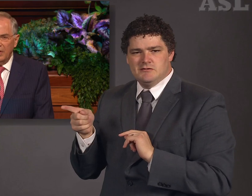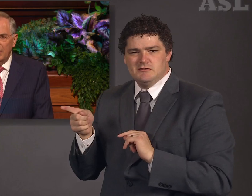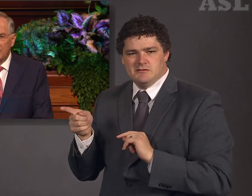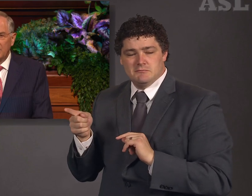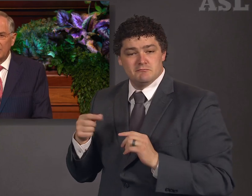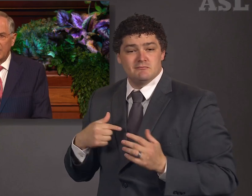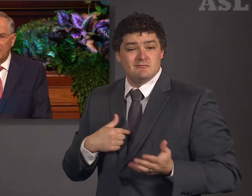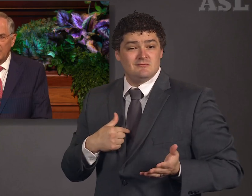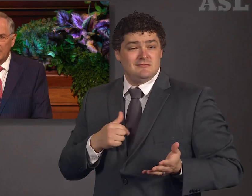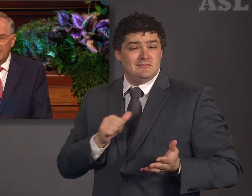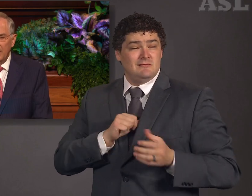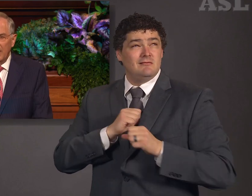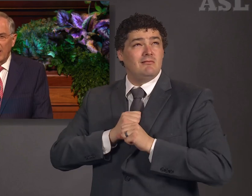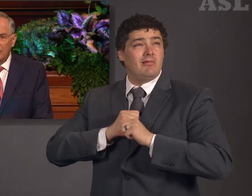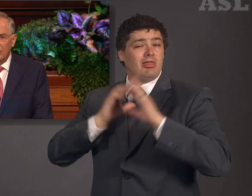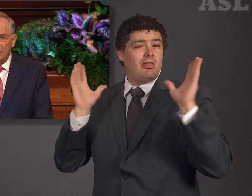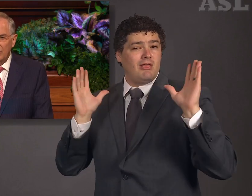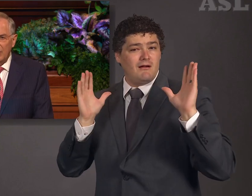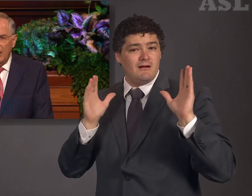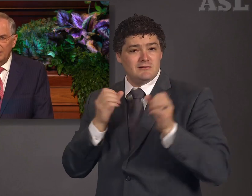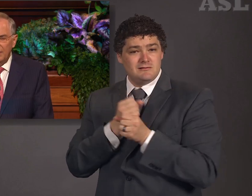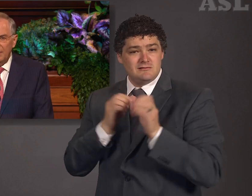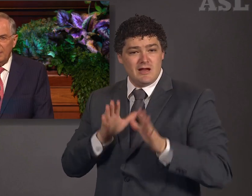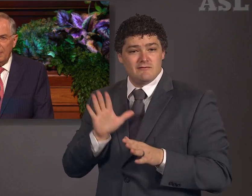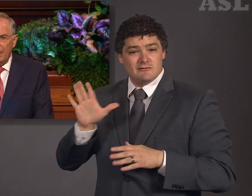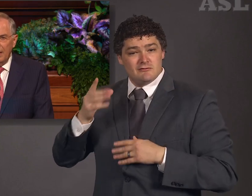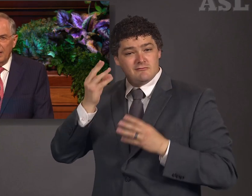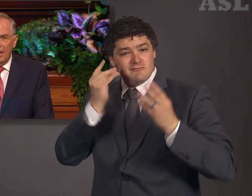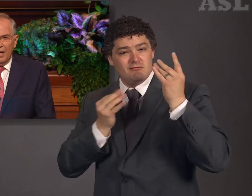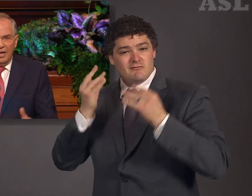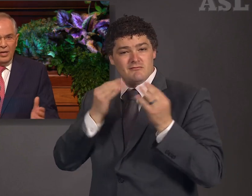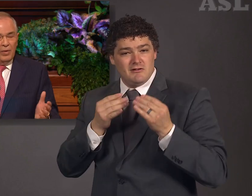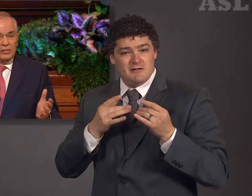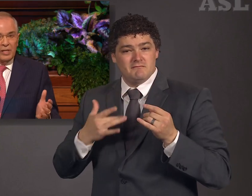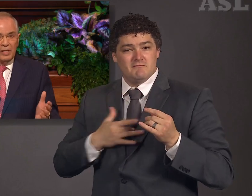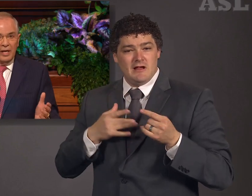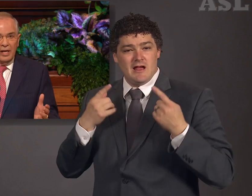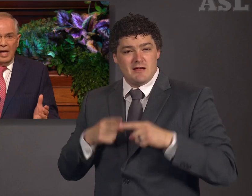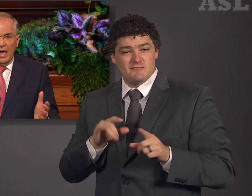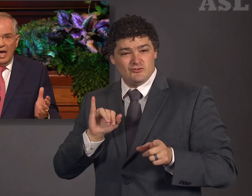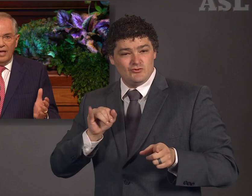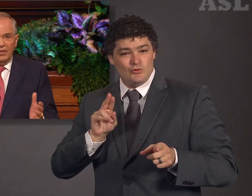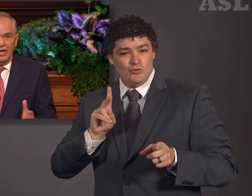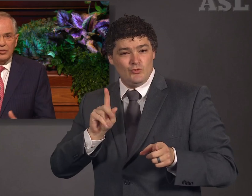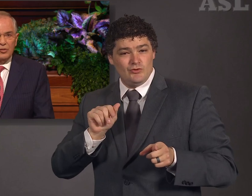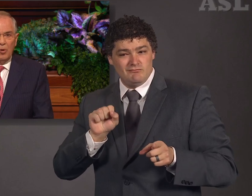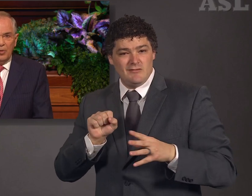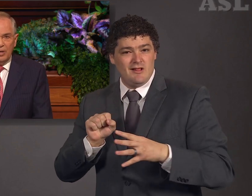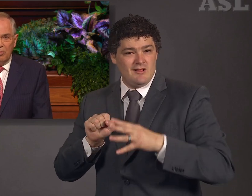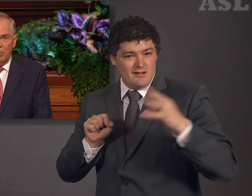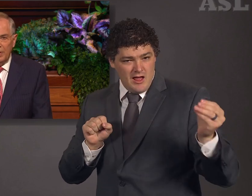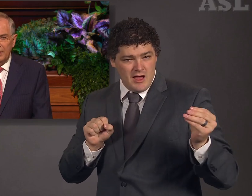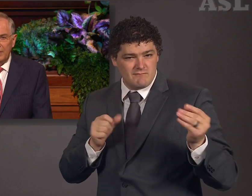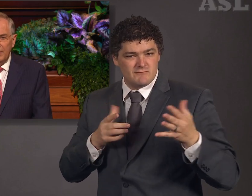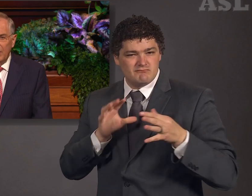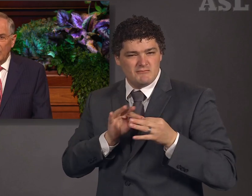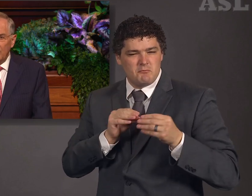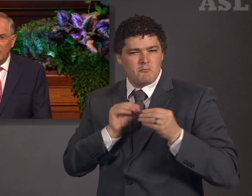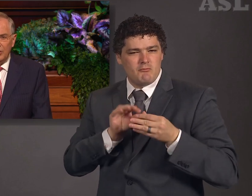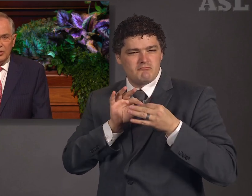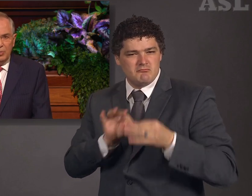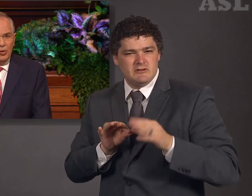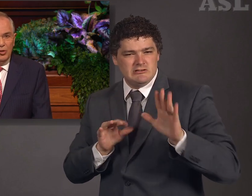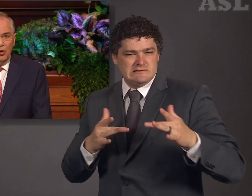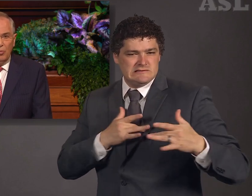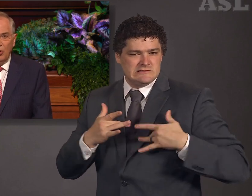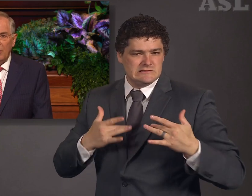and feelings of the Savior as Judas left. Interestingly, at that sobering moment,